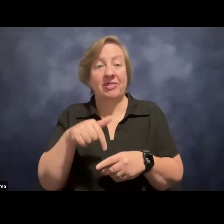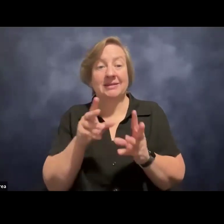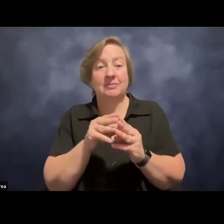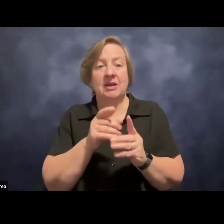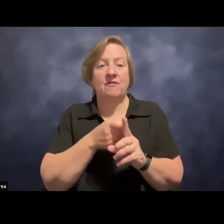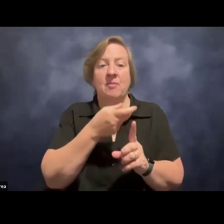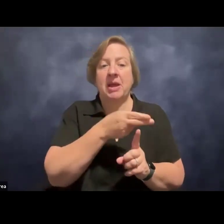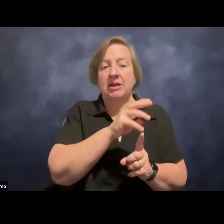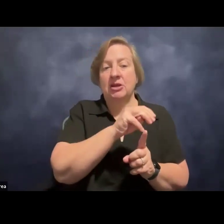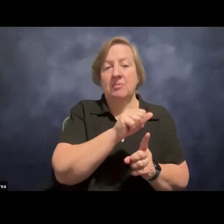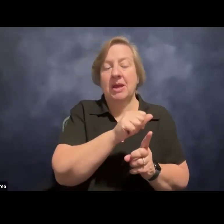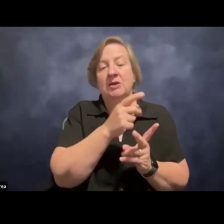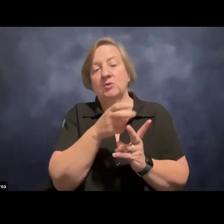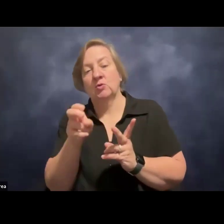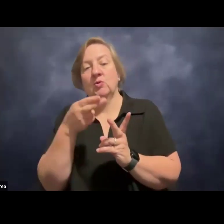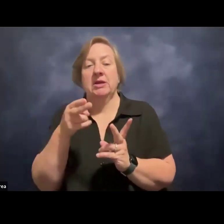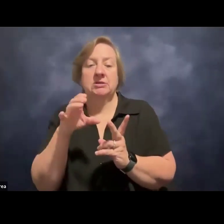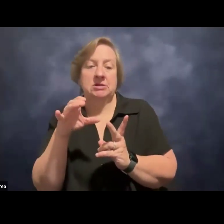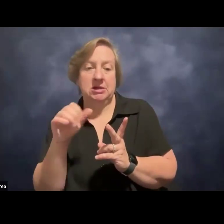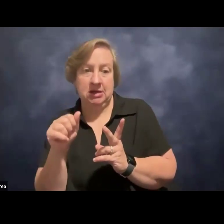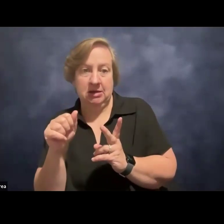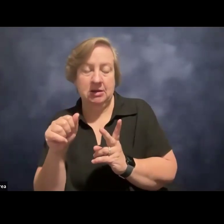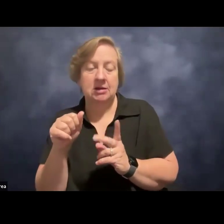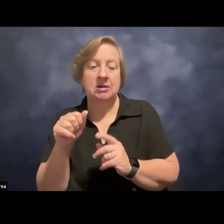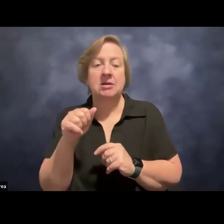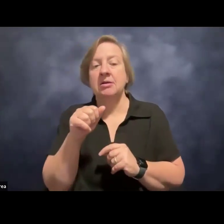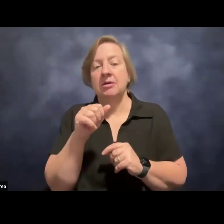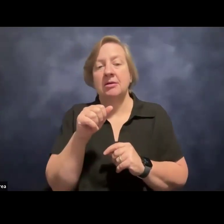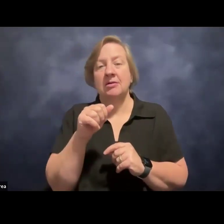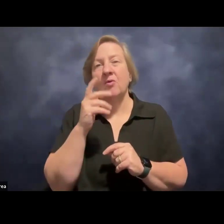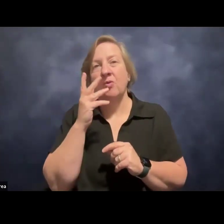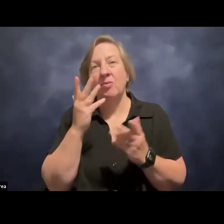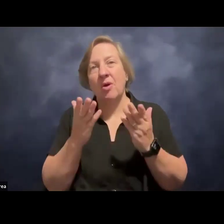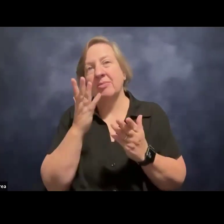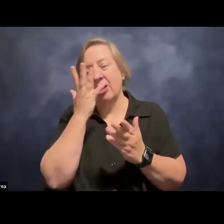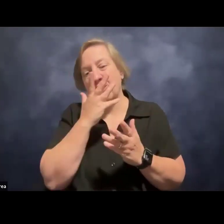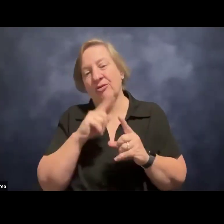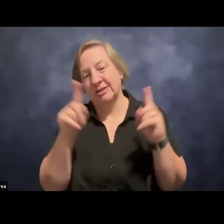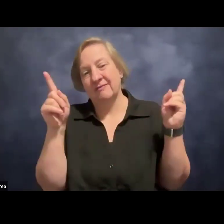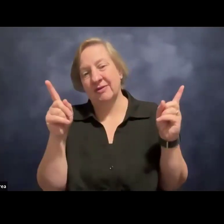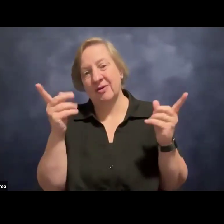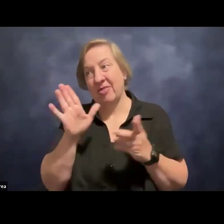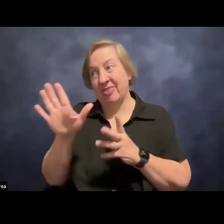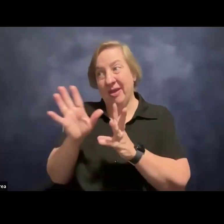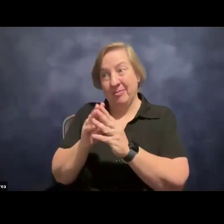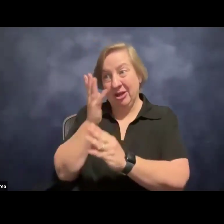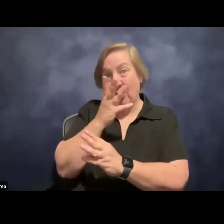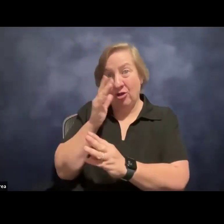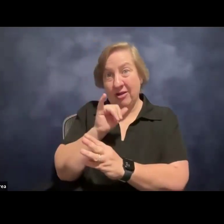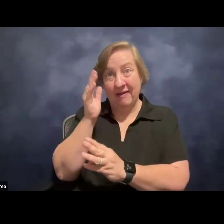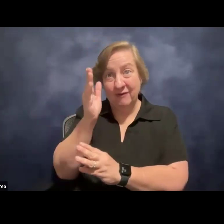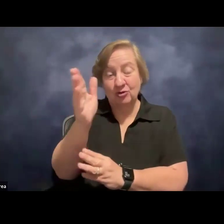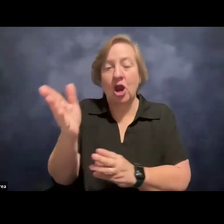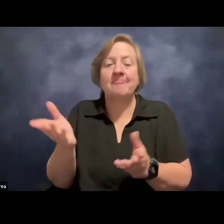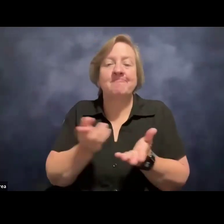HMA over to the healthcare authority. And so they're probably gonna look different. What exactly they look like in the future, honestly,